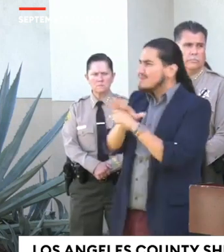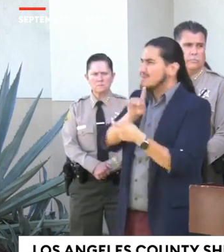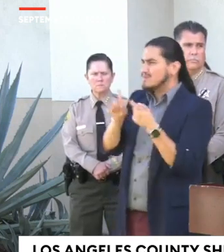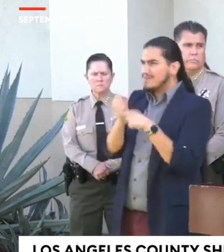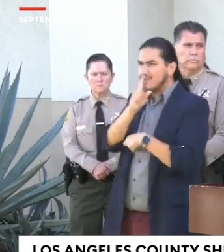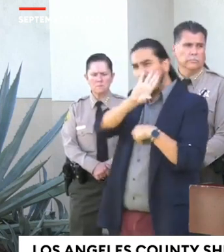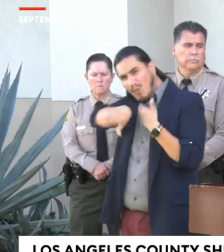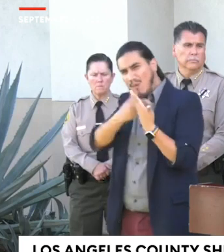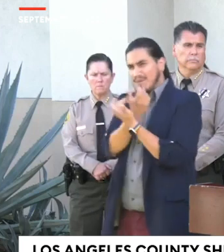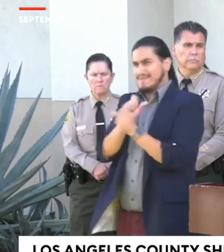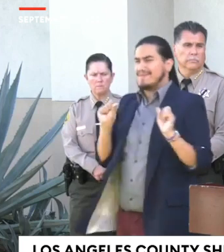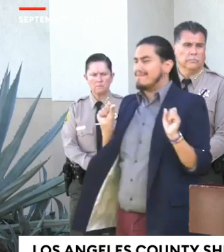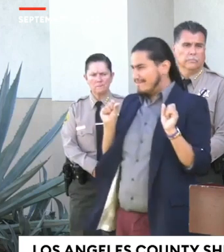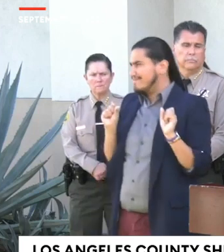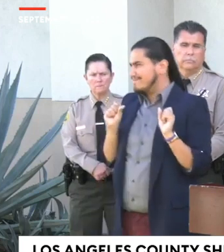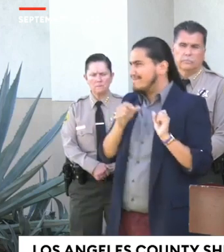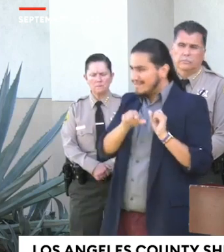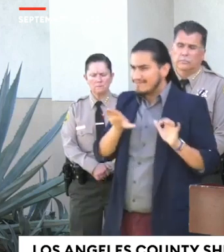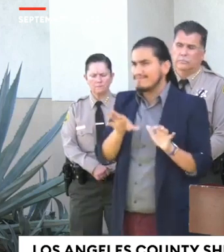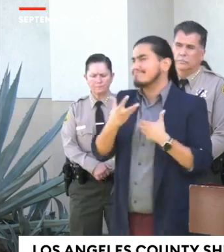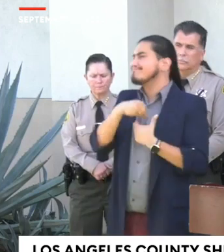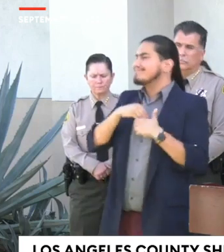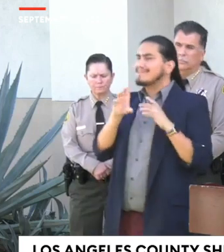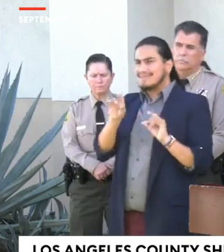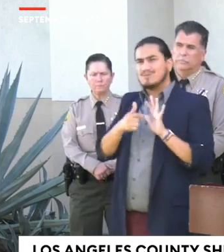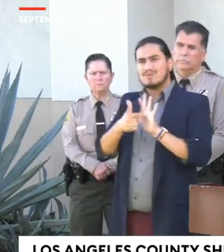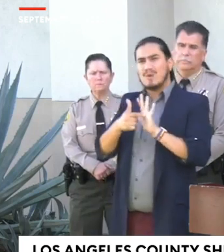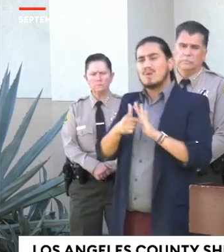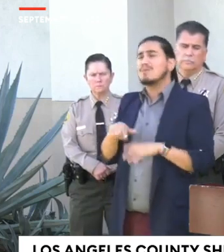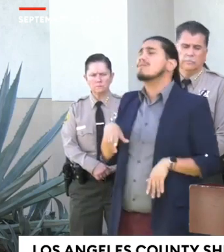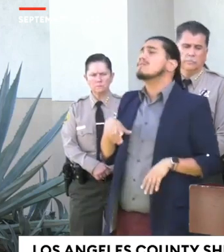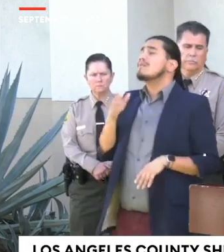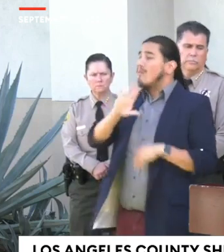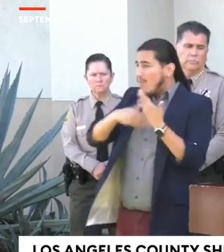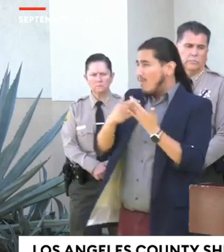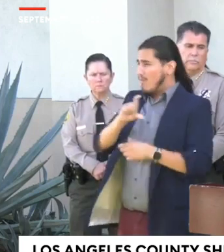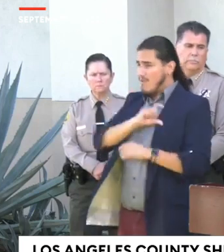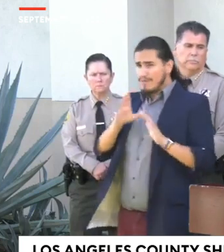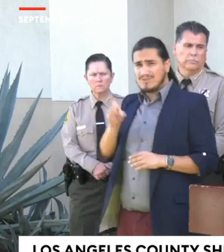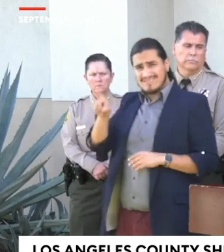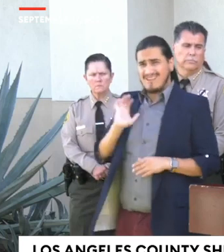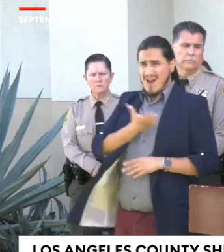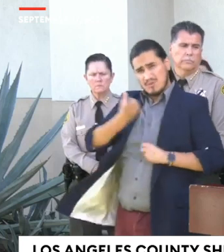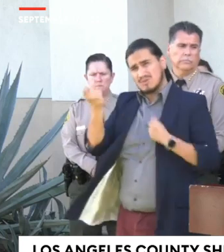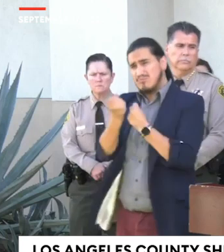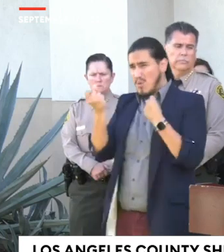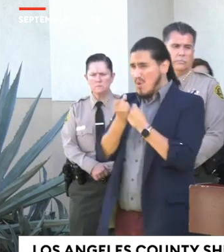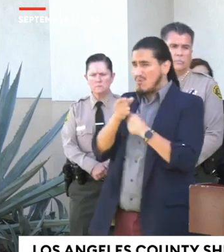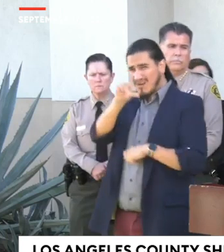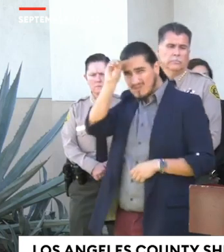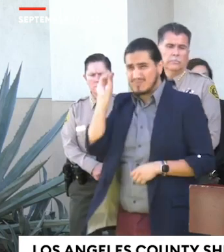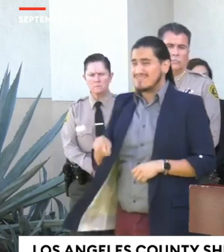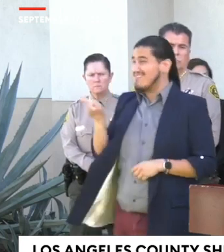keep us safe. Our law enforcement officers need our unwavering support right this minute, more than ever. They